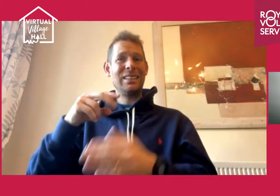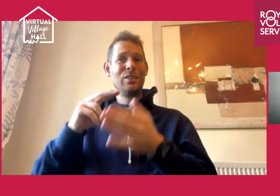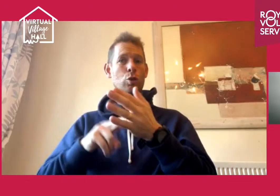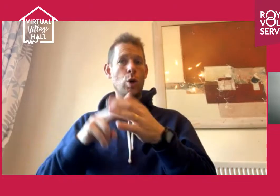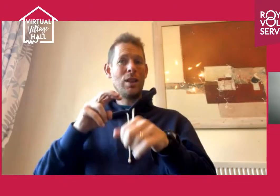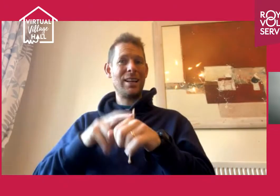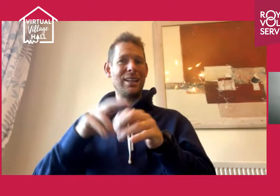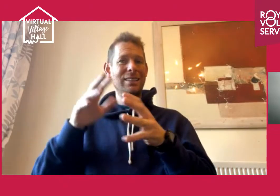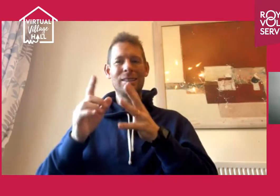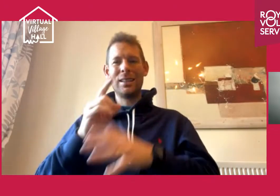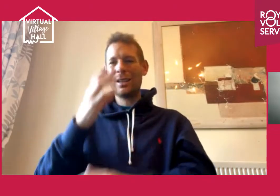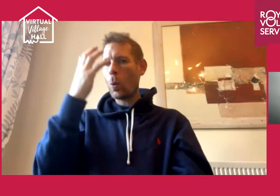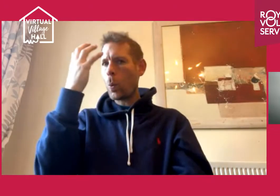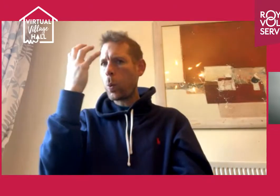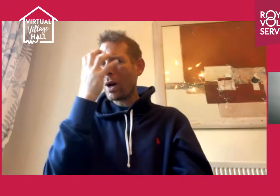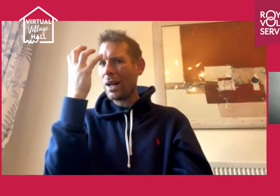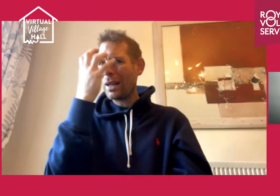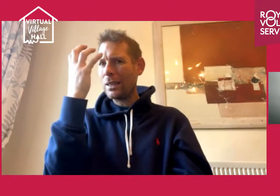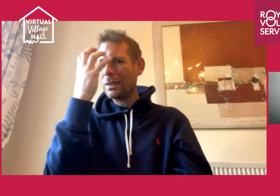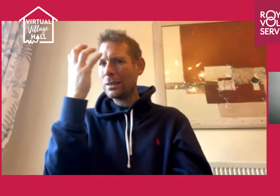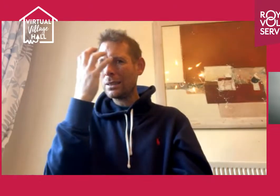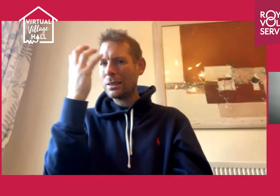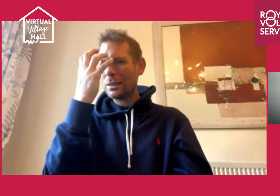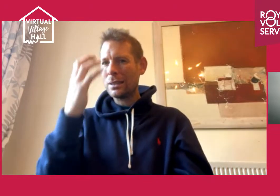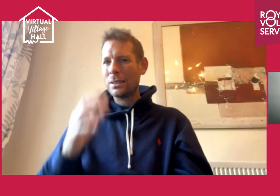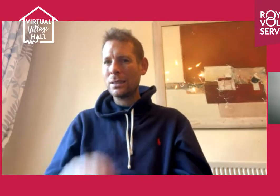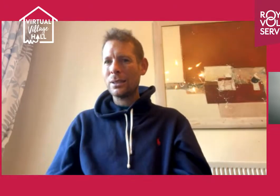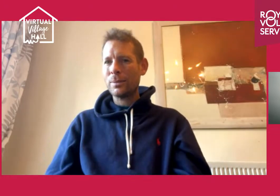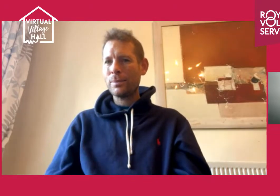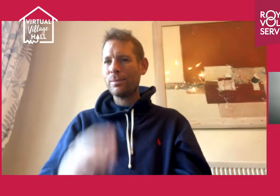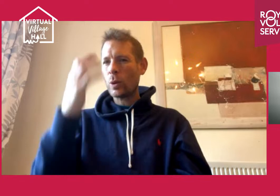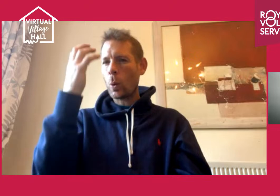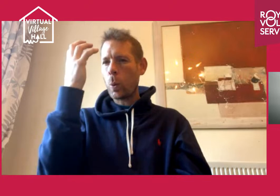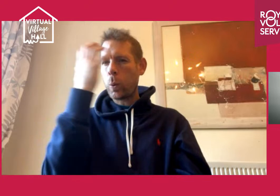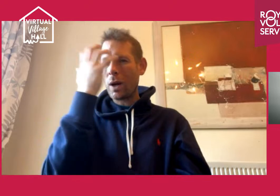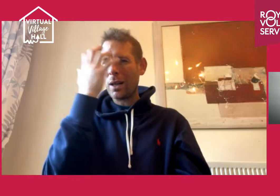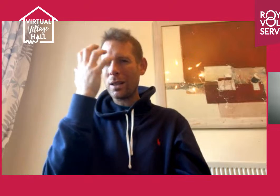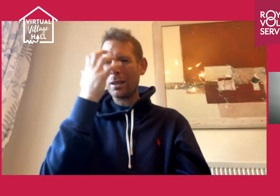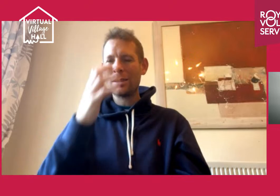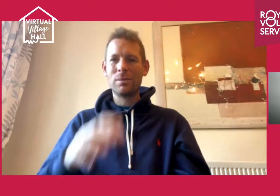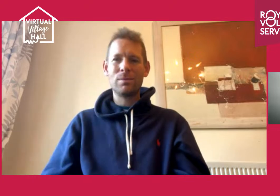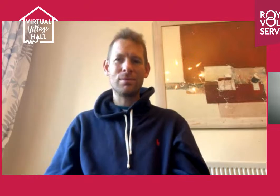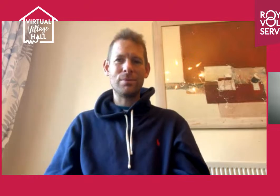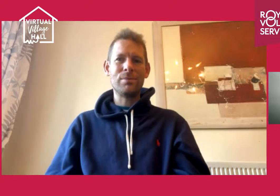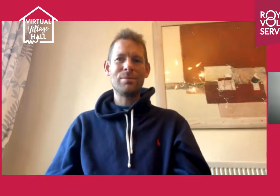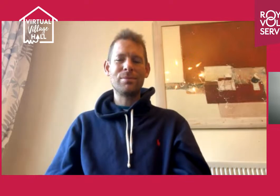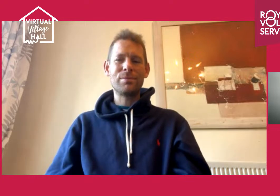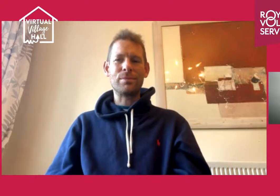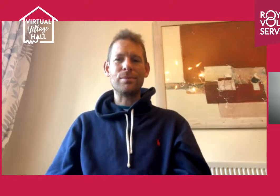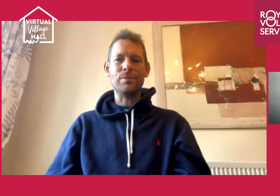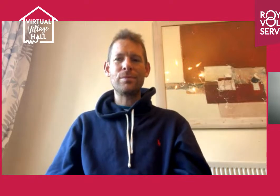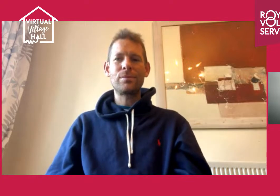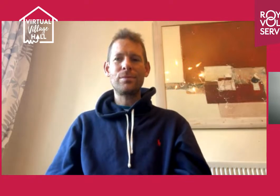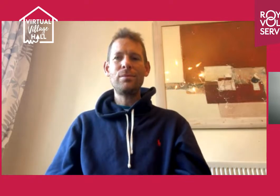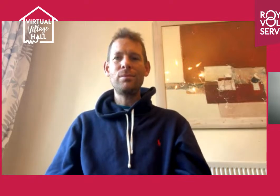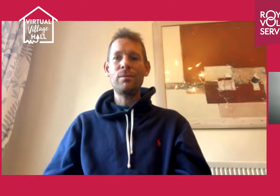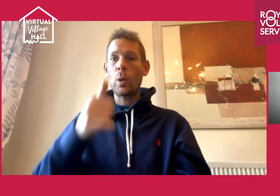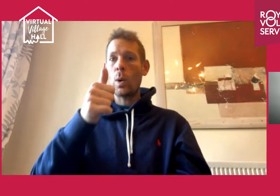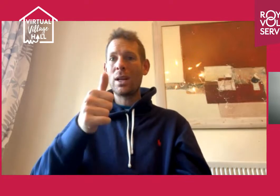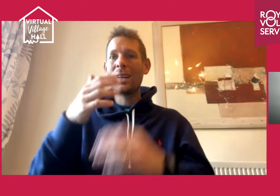In some regions they sign wild like that, but in Northern Ireland we sign it like this. So wild animals. Again, some regional